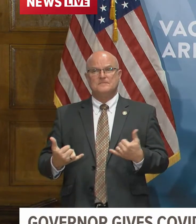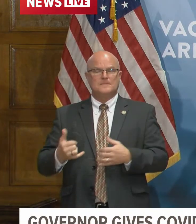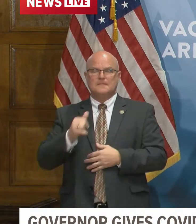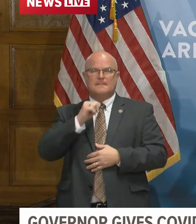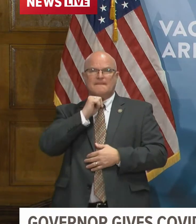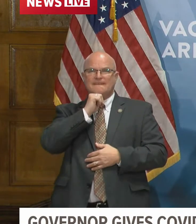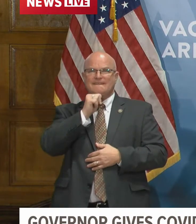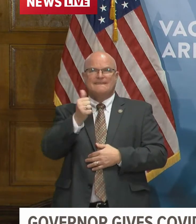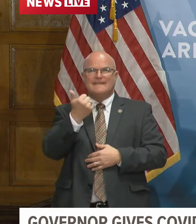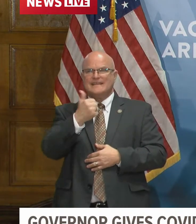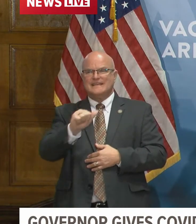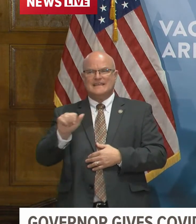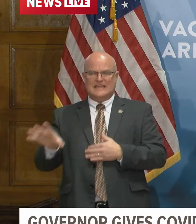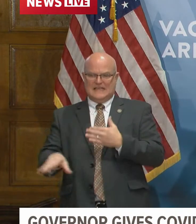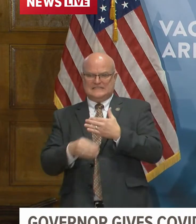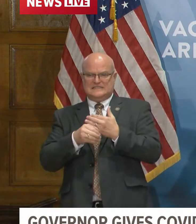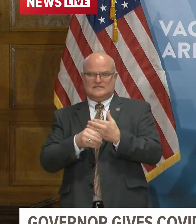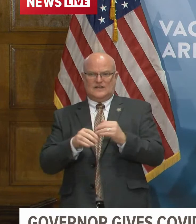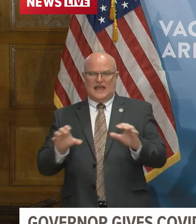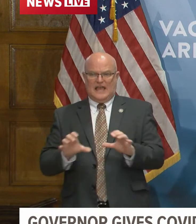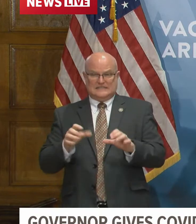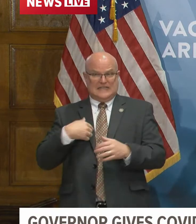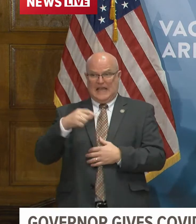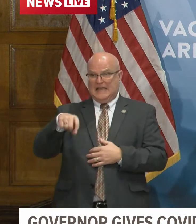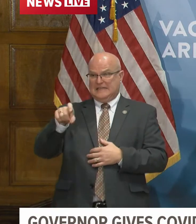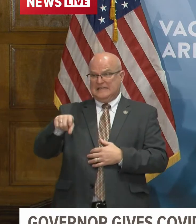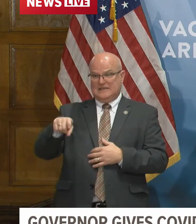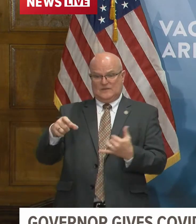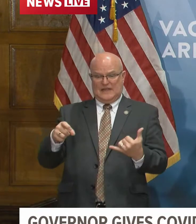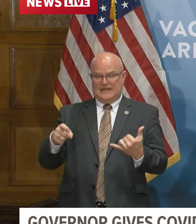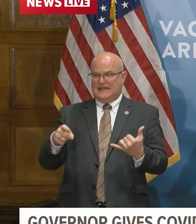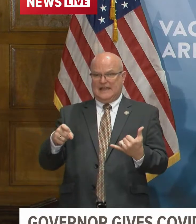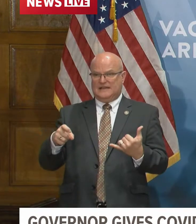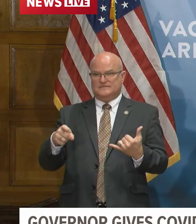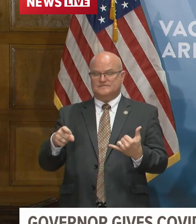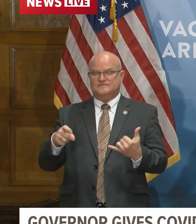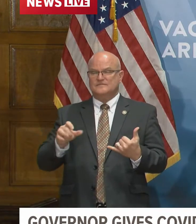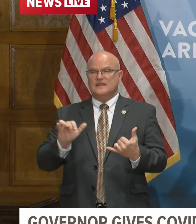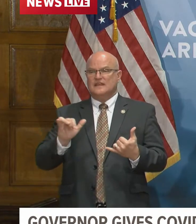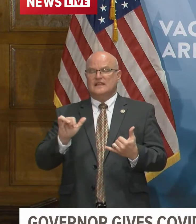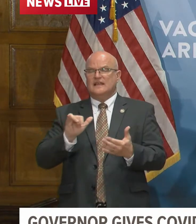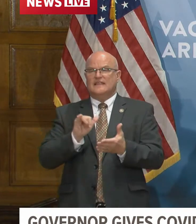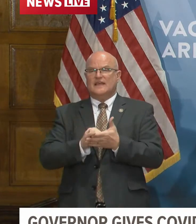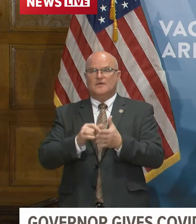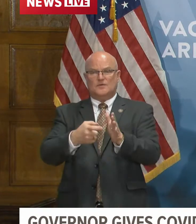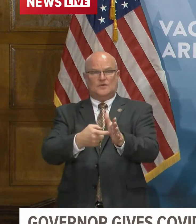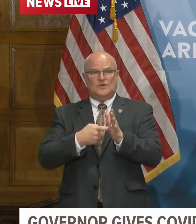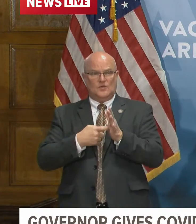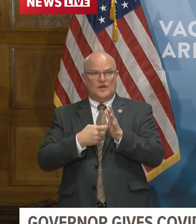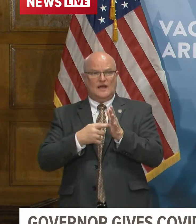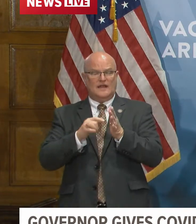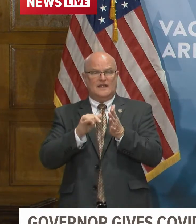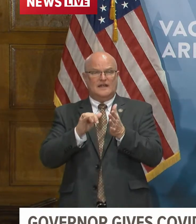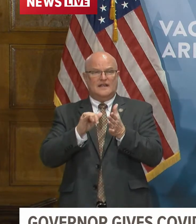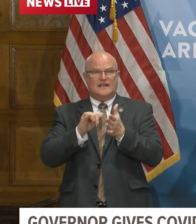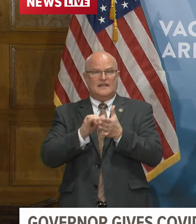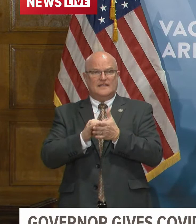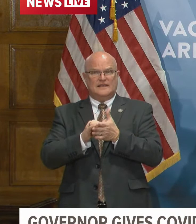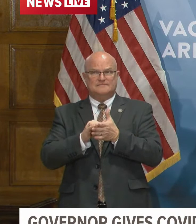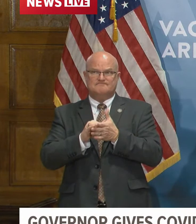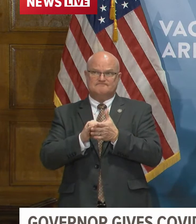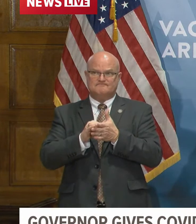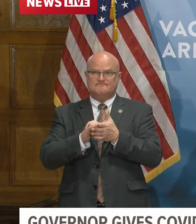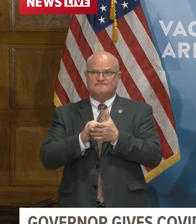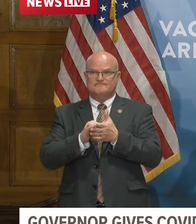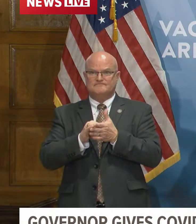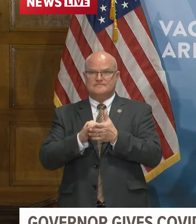not any additional actions that I need to take, executive actions that would require the assumption